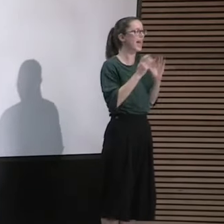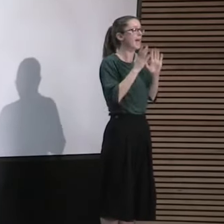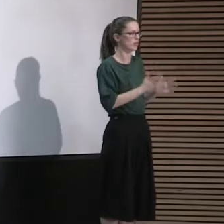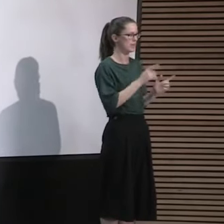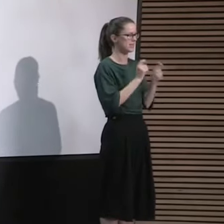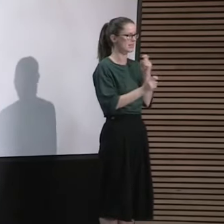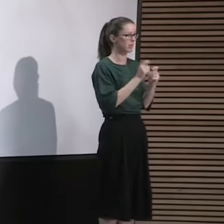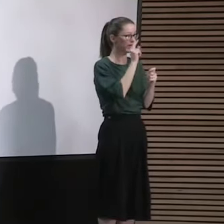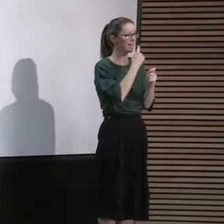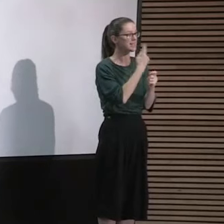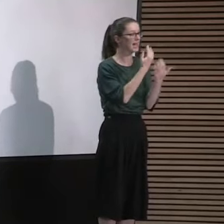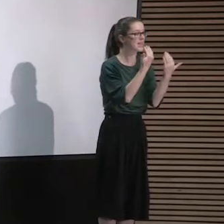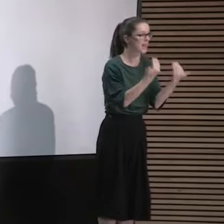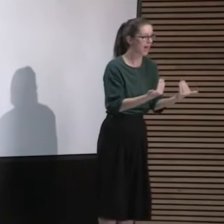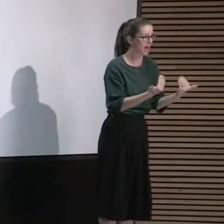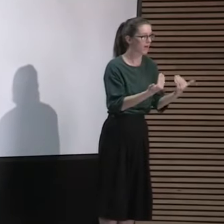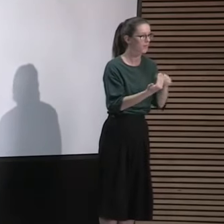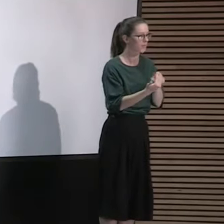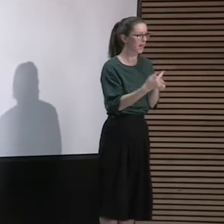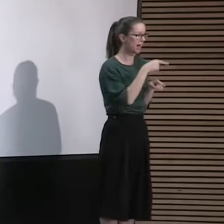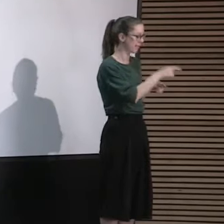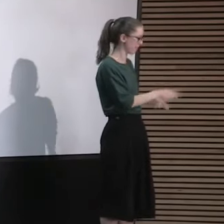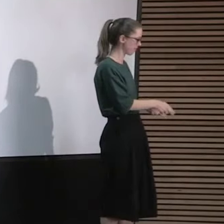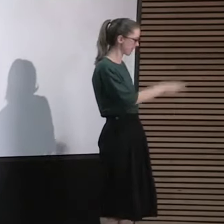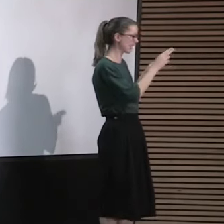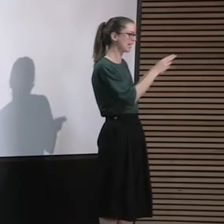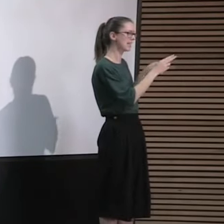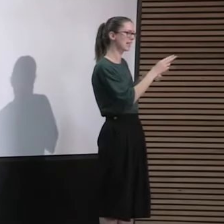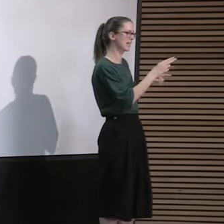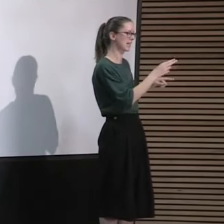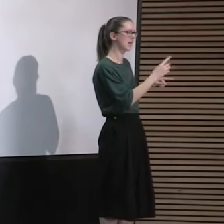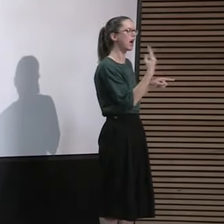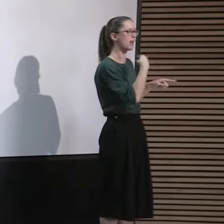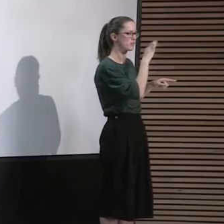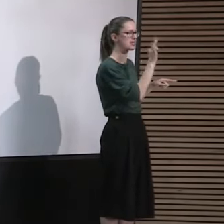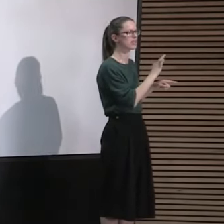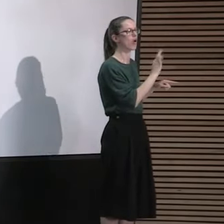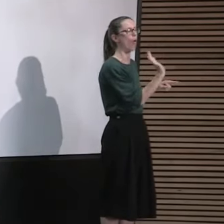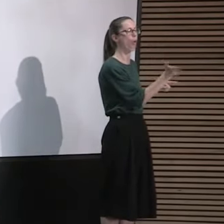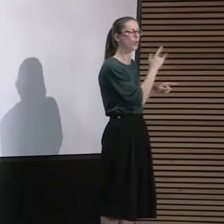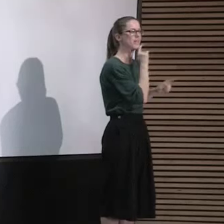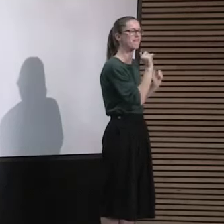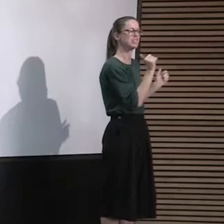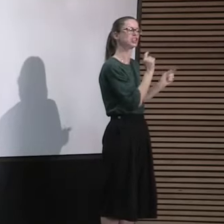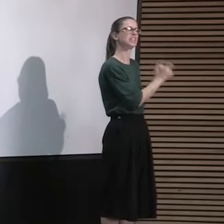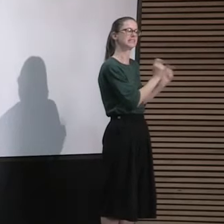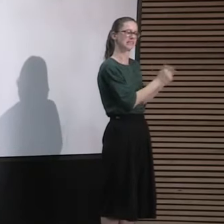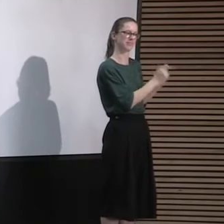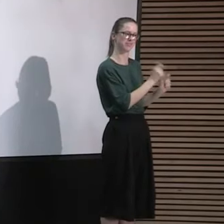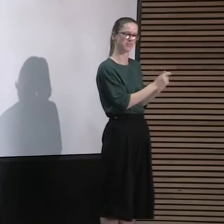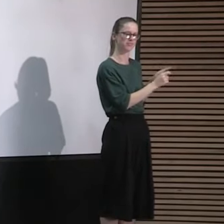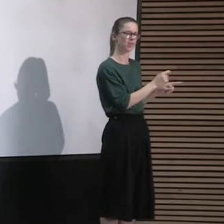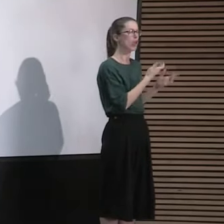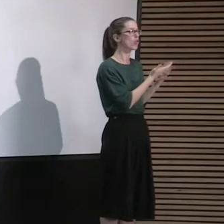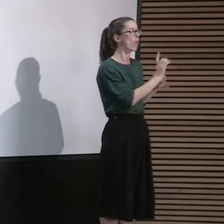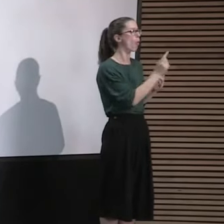now is the fact that at the facility where this has taken place, there is 100% of all staff have been tested, and across the network